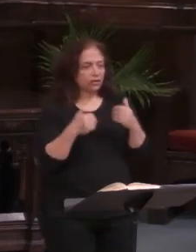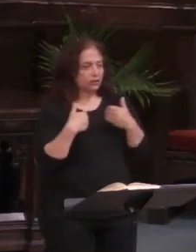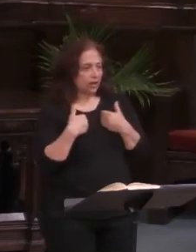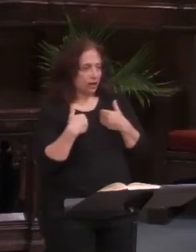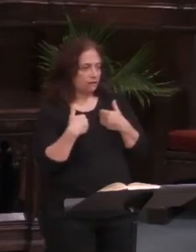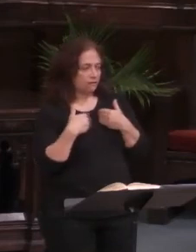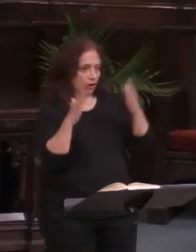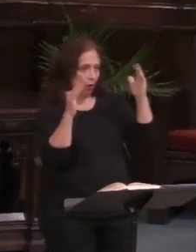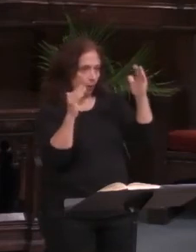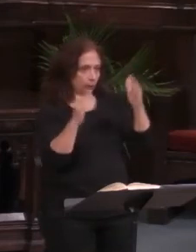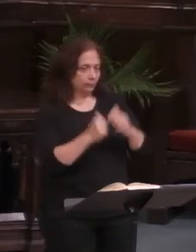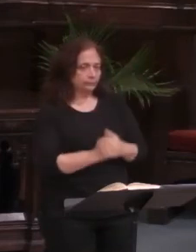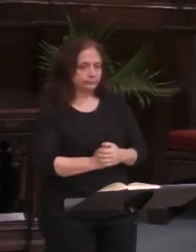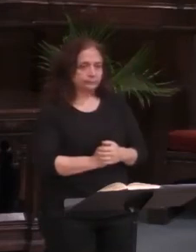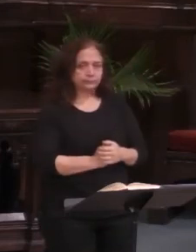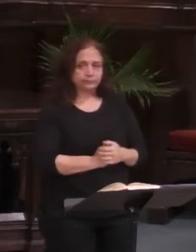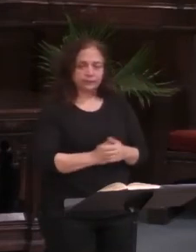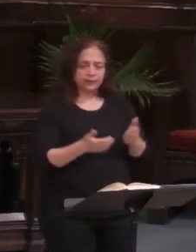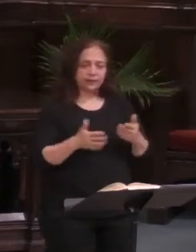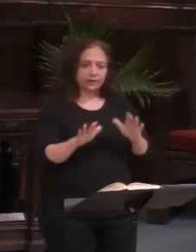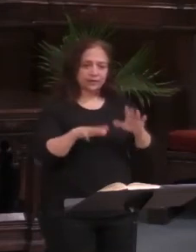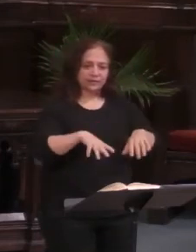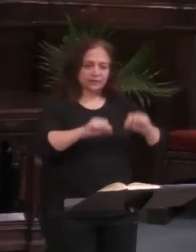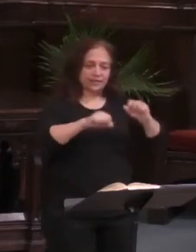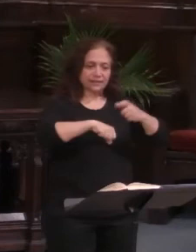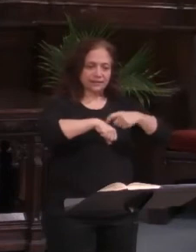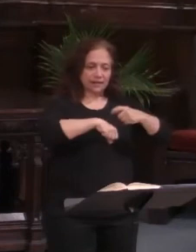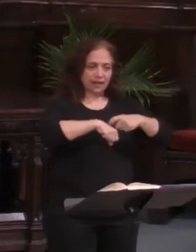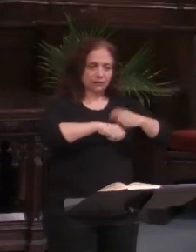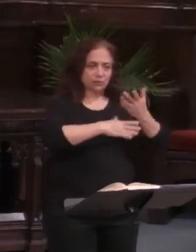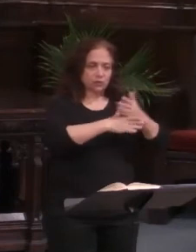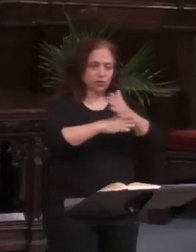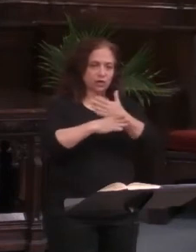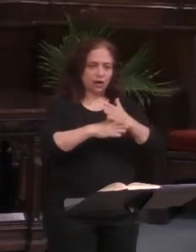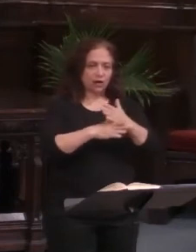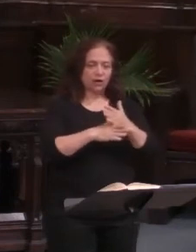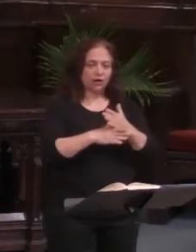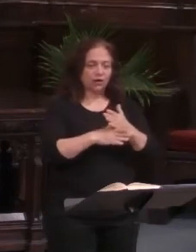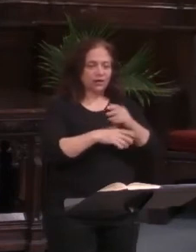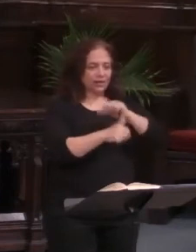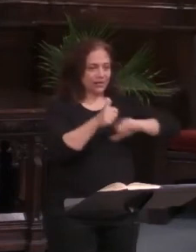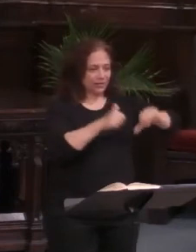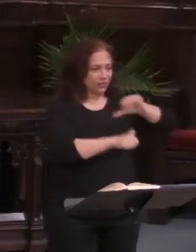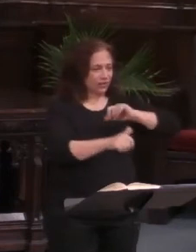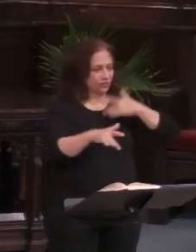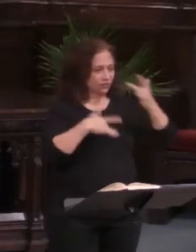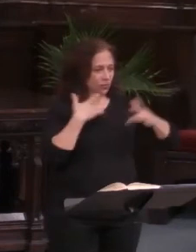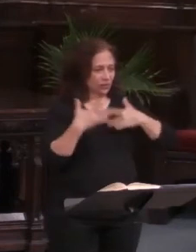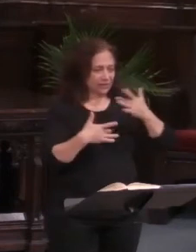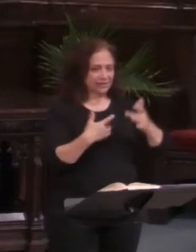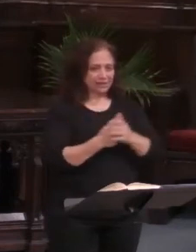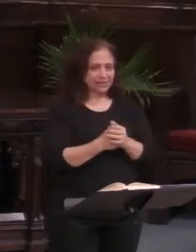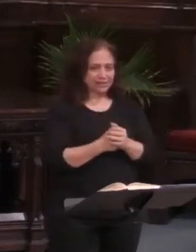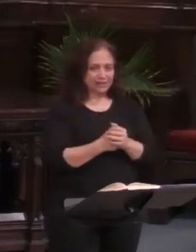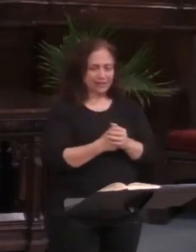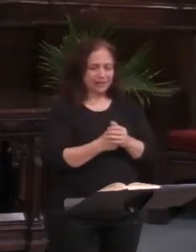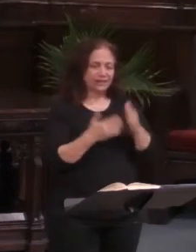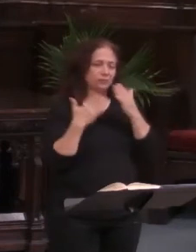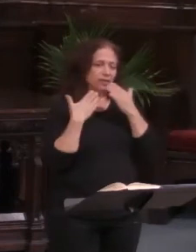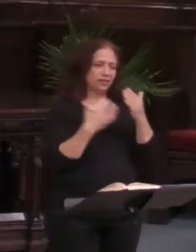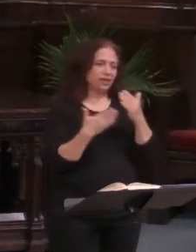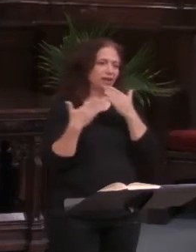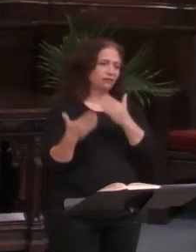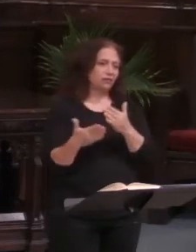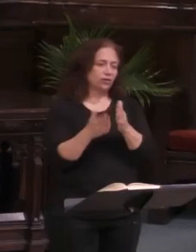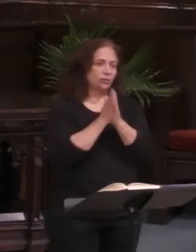have hope. Let us take this time to share in each other's joys and be thankful